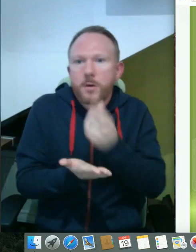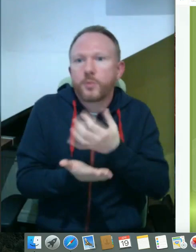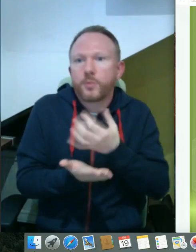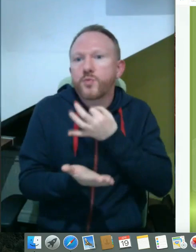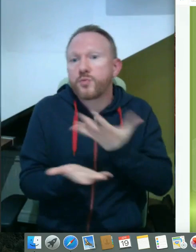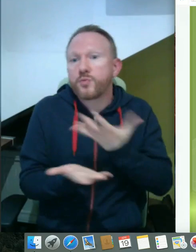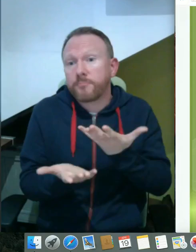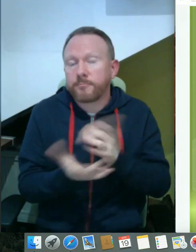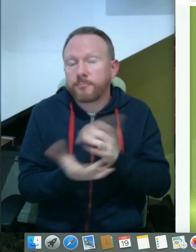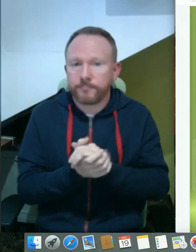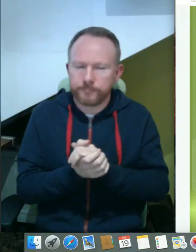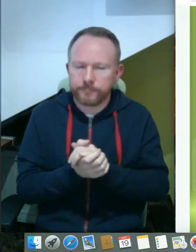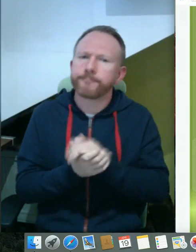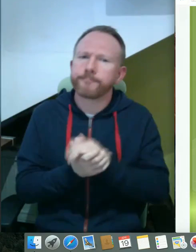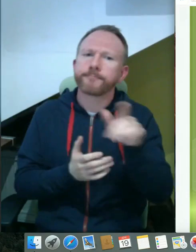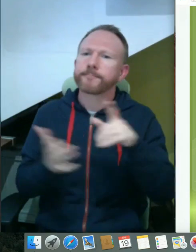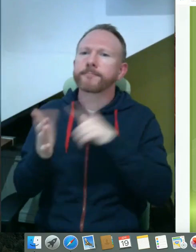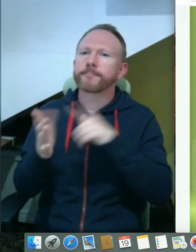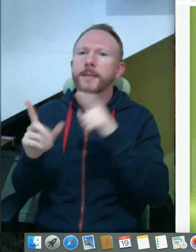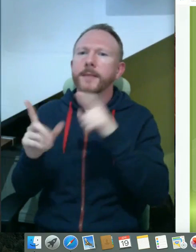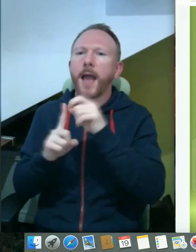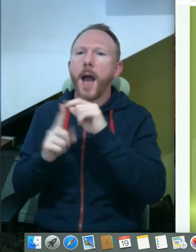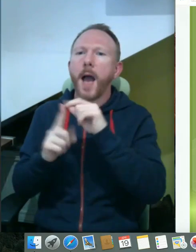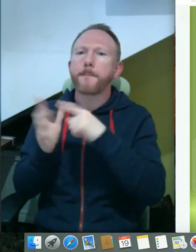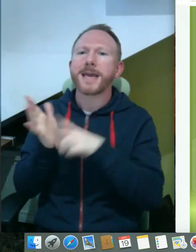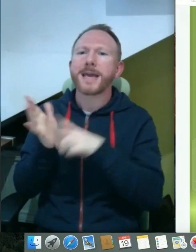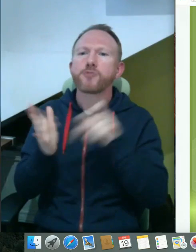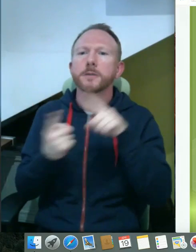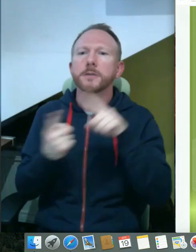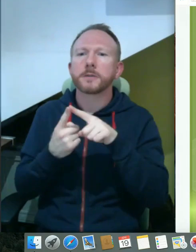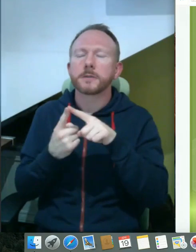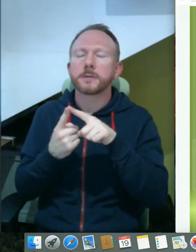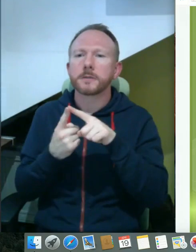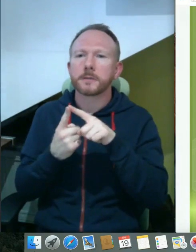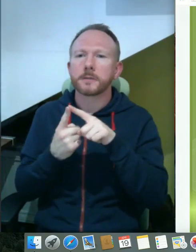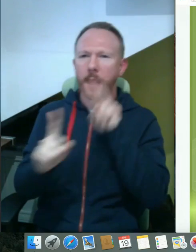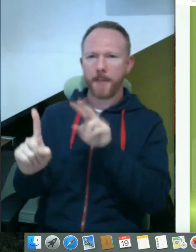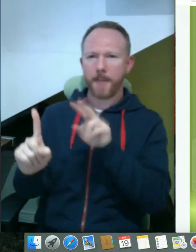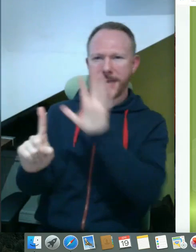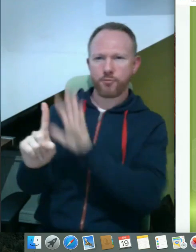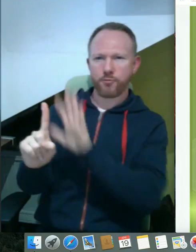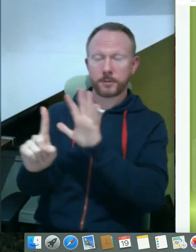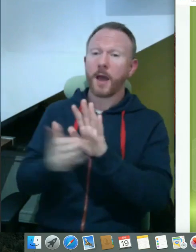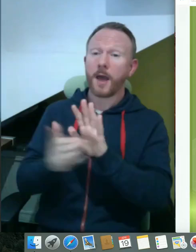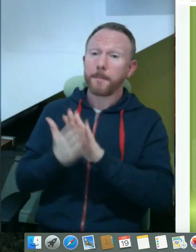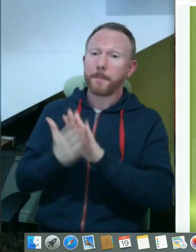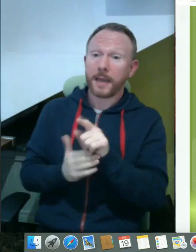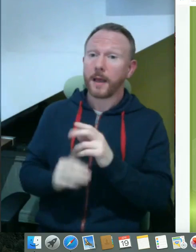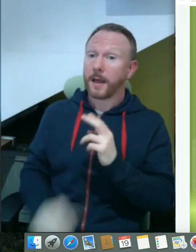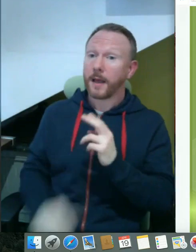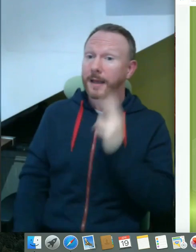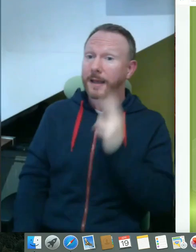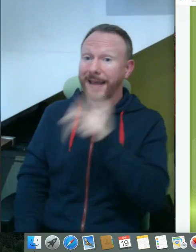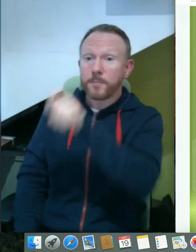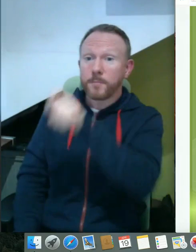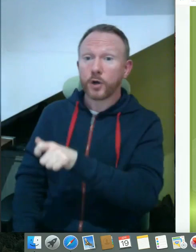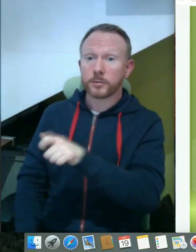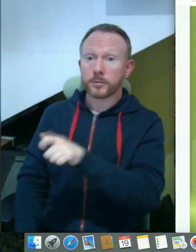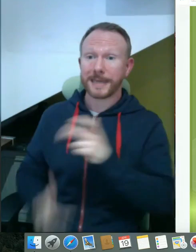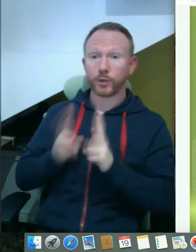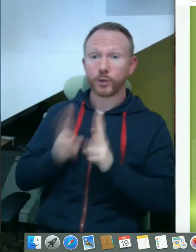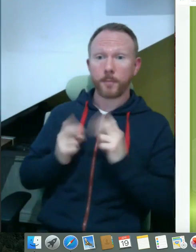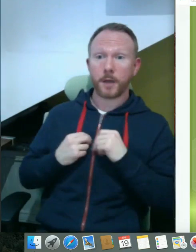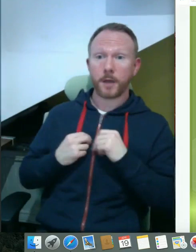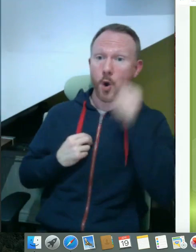such things as an interpreter being related to a deaf party, or an interpreter being